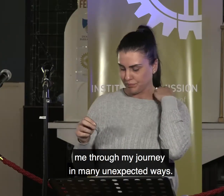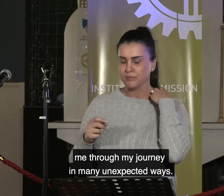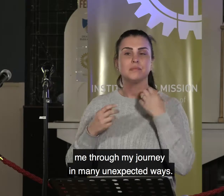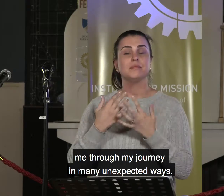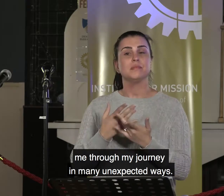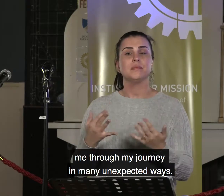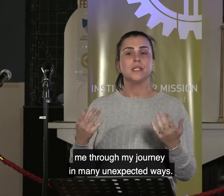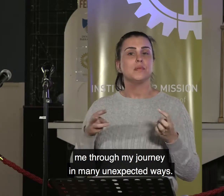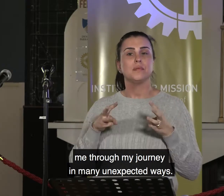unexpected ways.